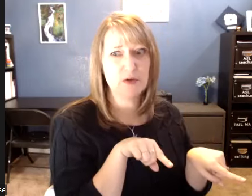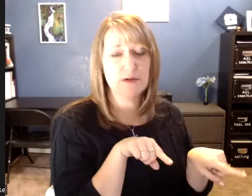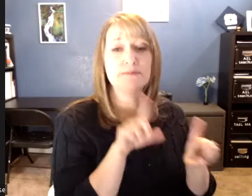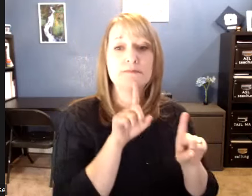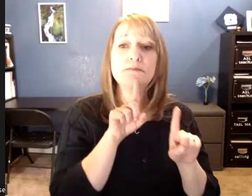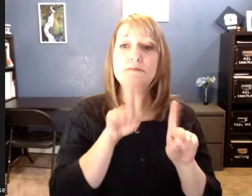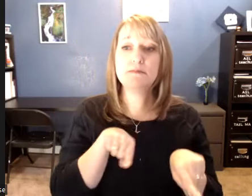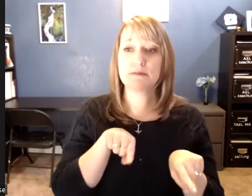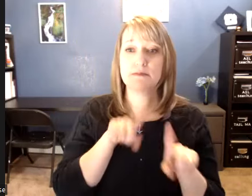before.